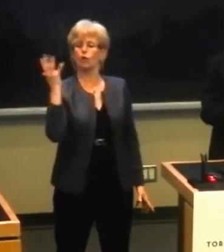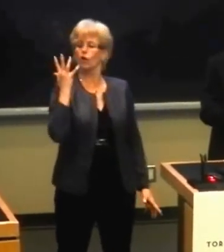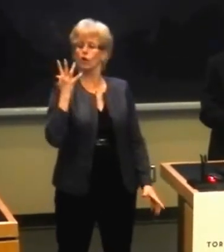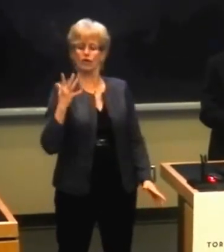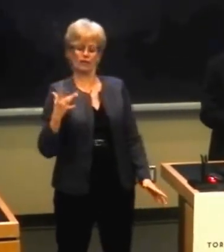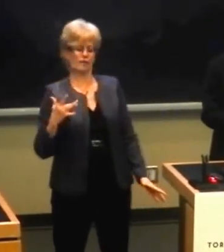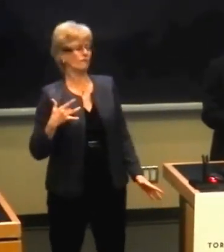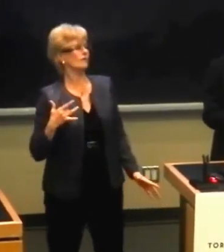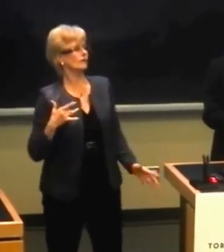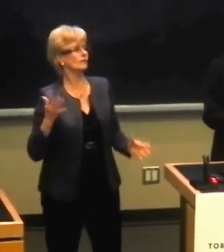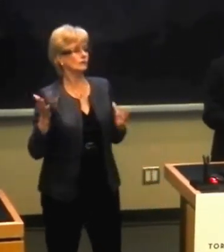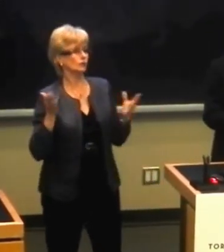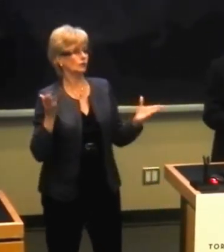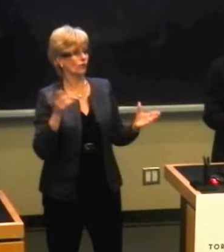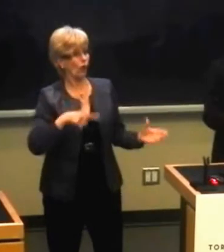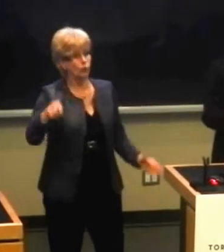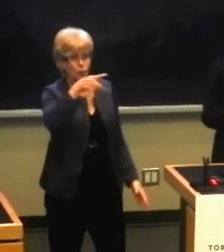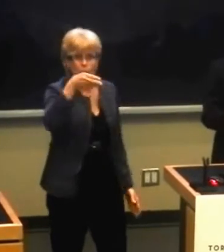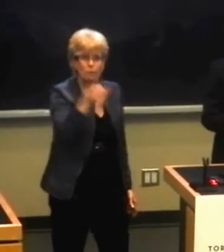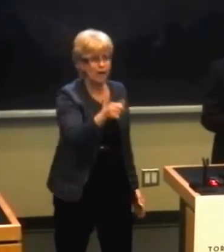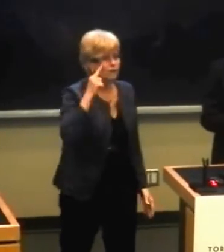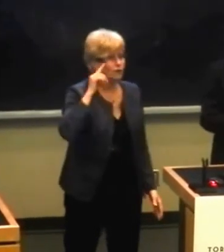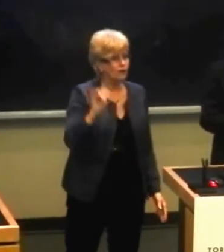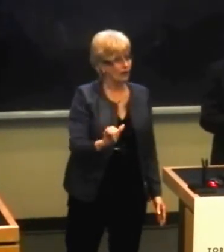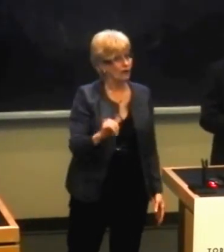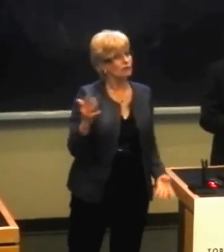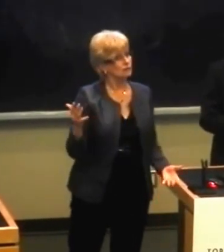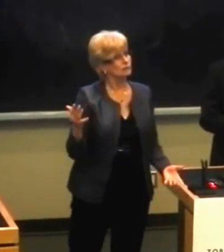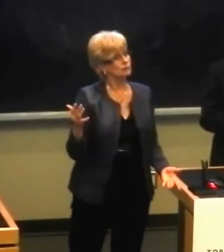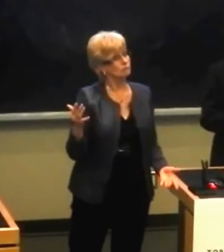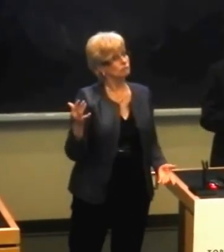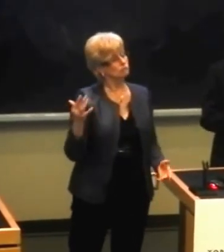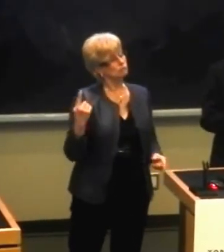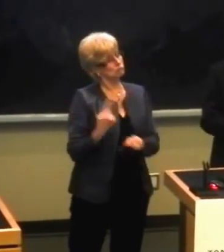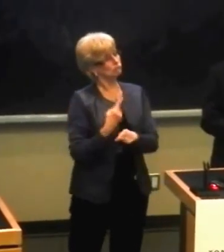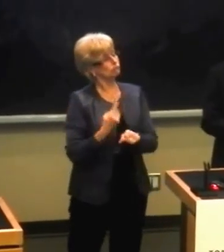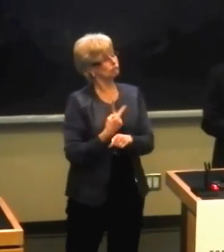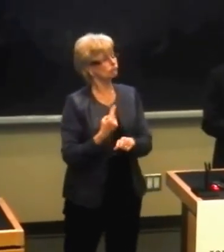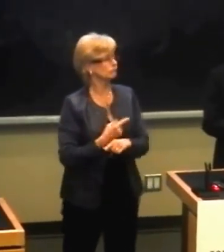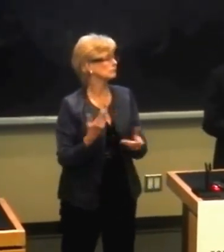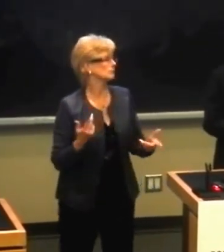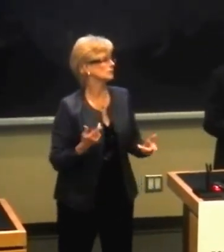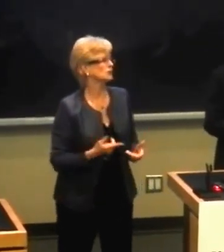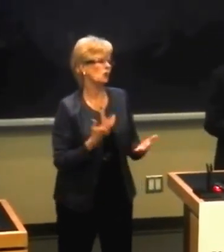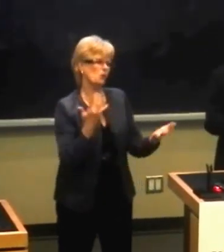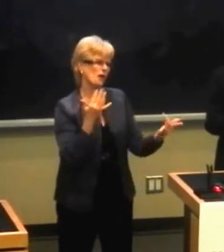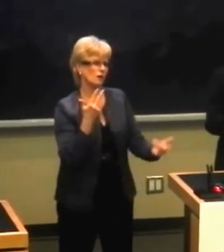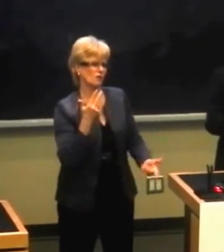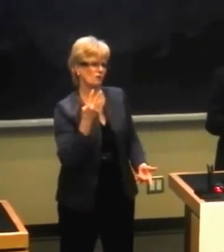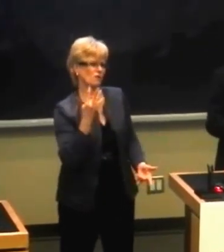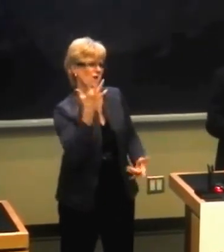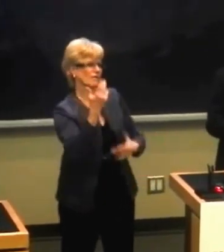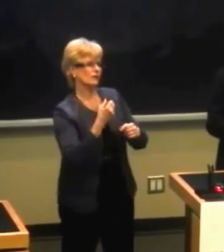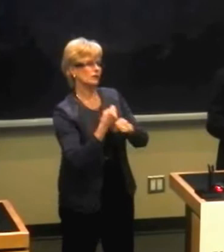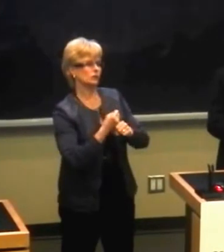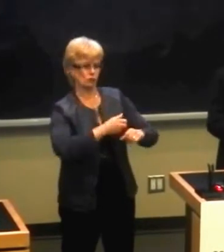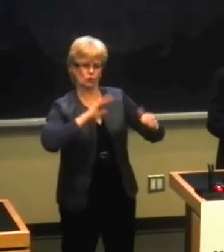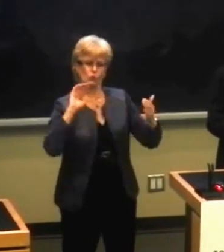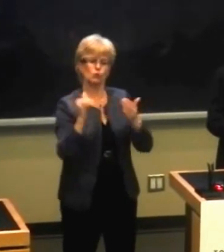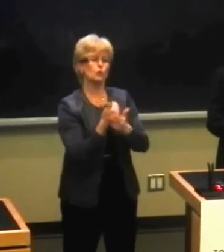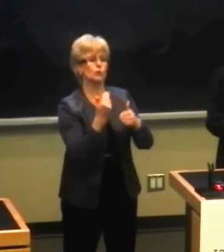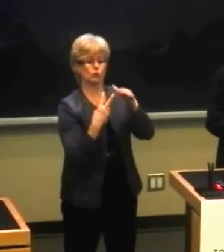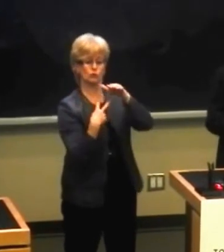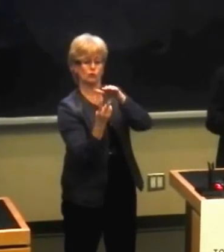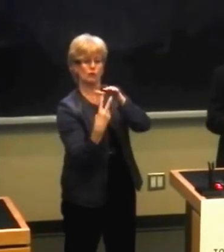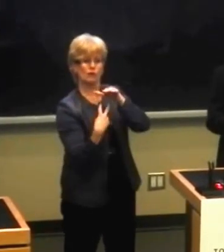feel of the service that you guys pay for, and we feel that's only right. So in the next 3 to 5 years, you're going to see new